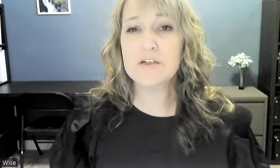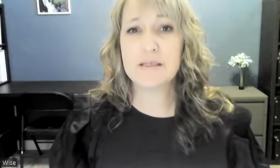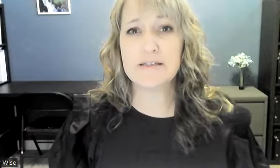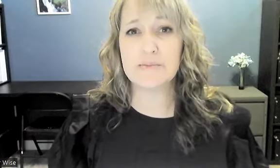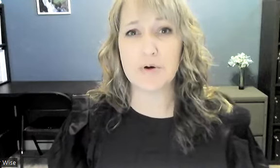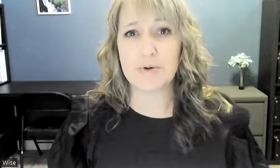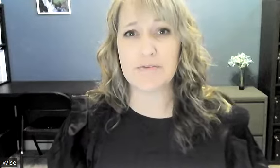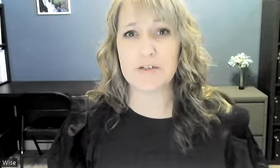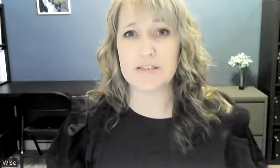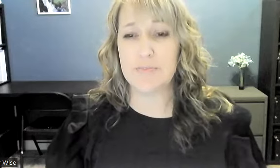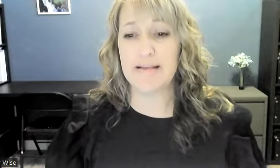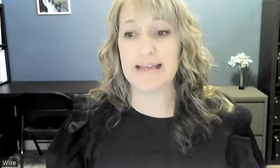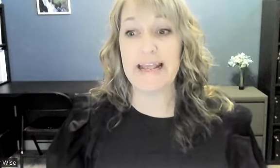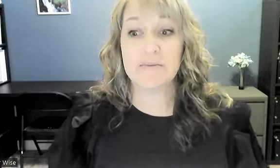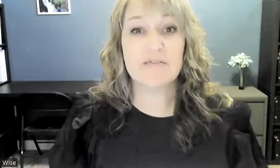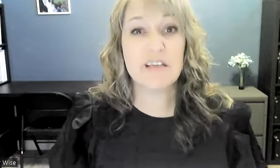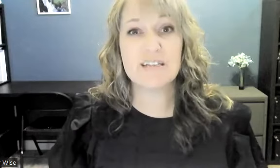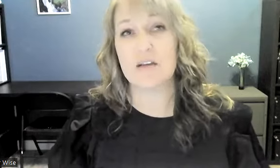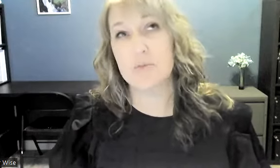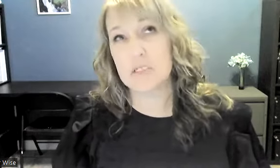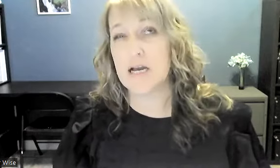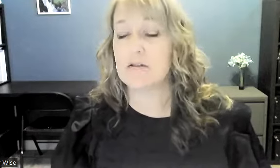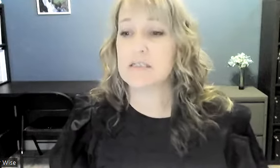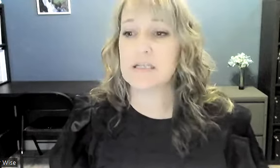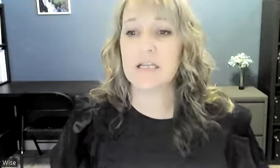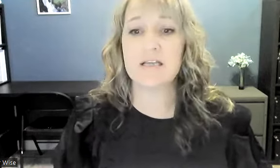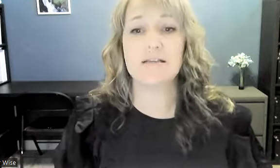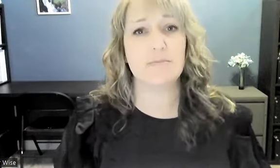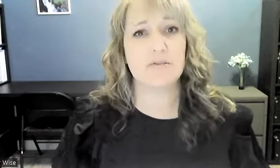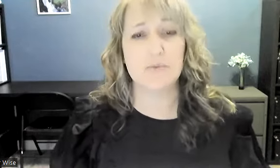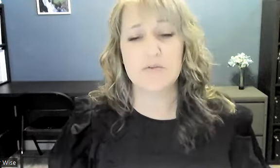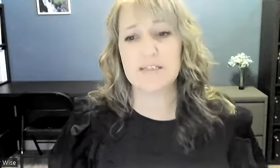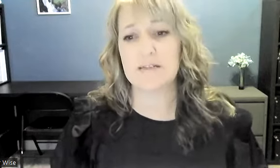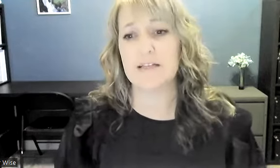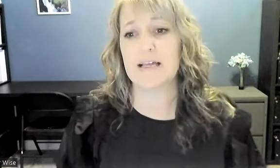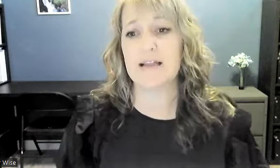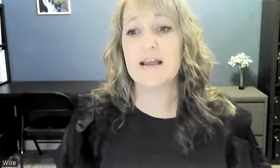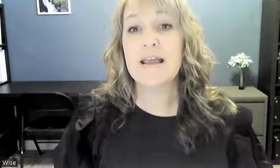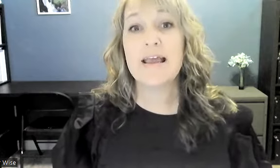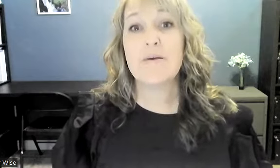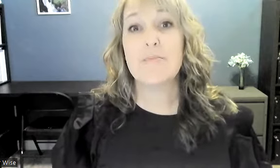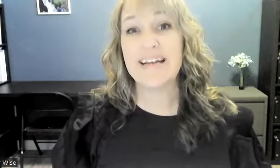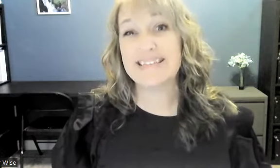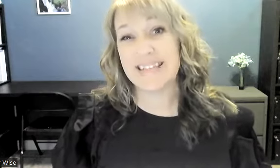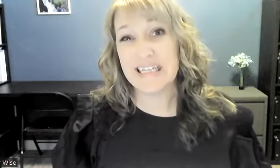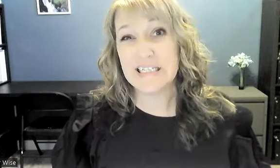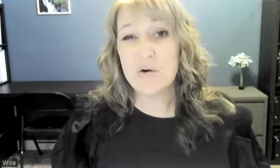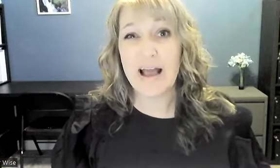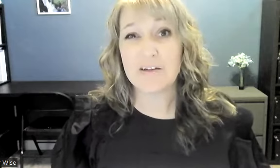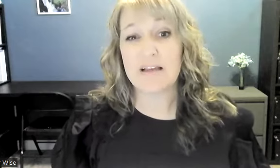Fingerspelling is appropriate for spelling names of things like book titles, cities, names of movies, stuff like that. Many cities, though, actually have